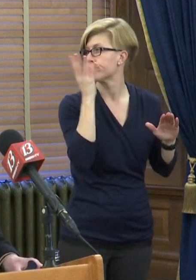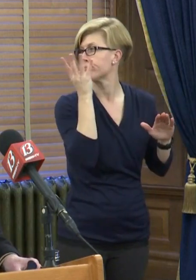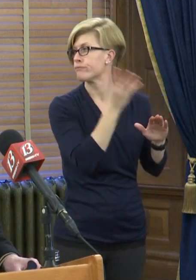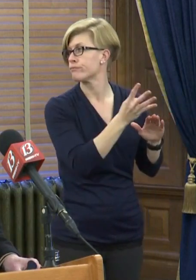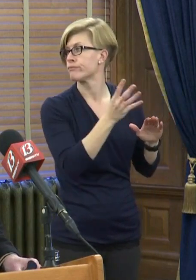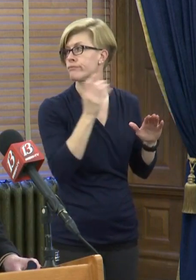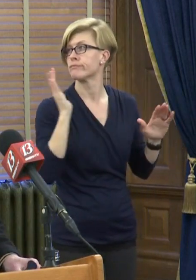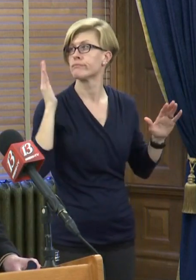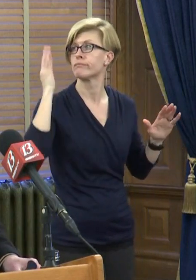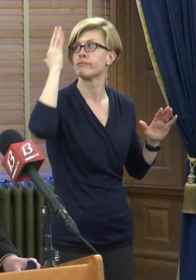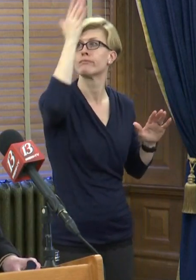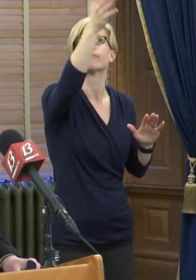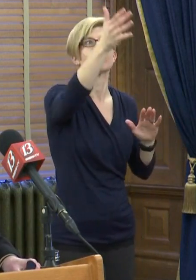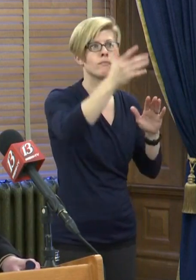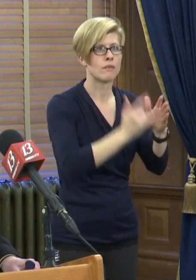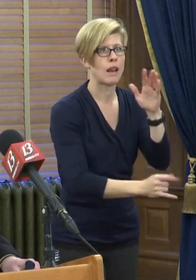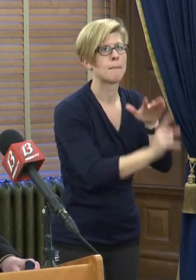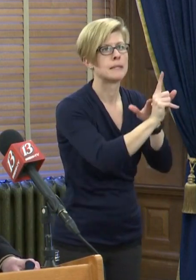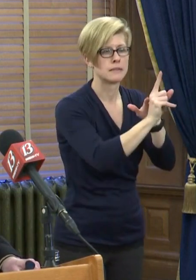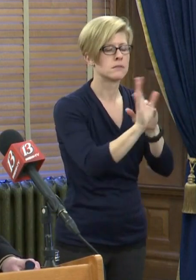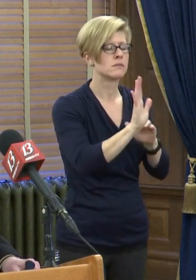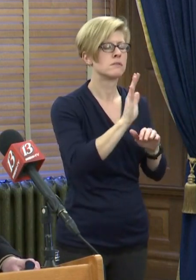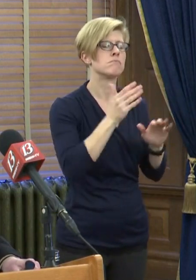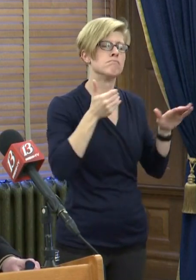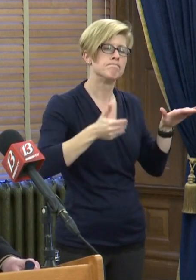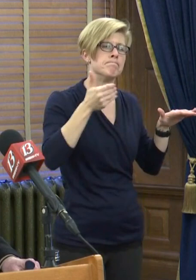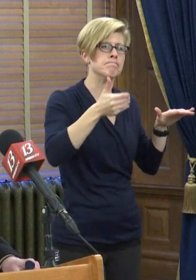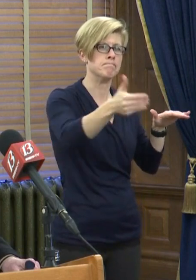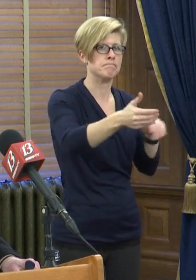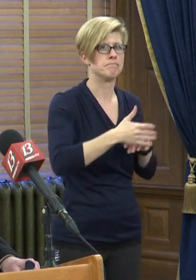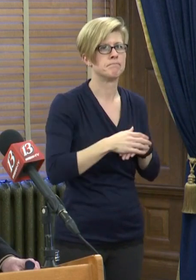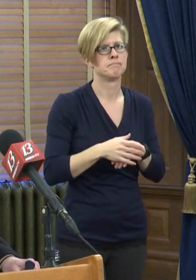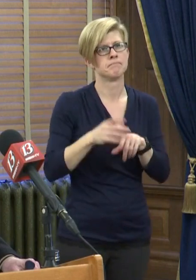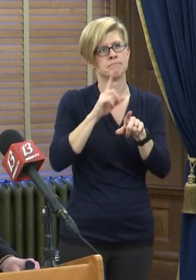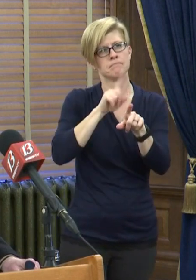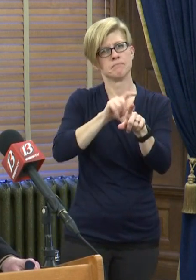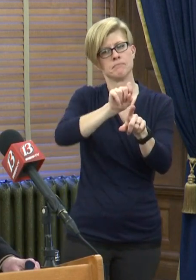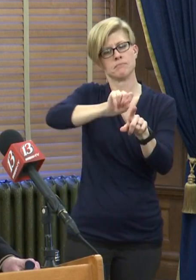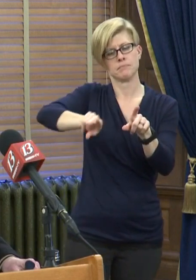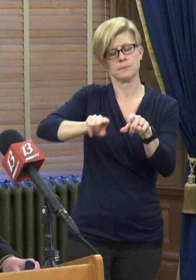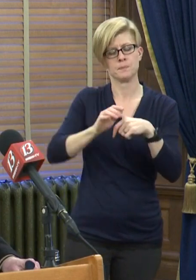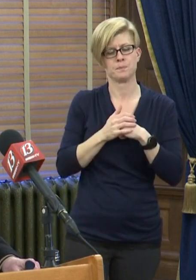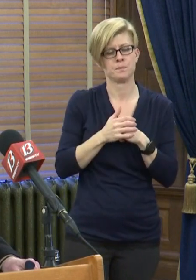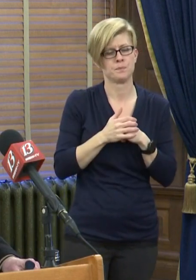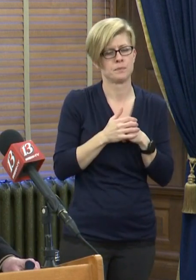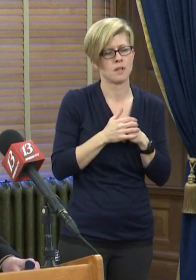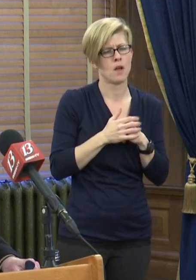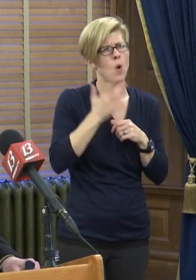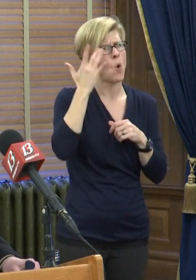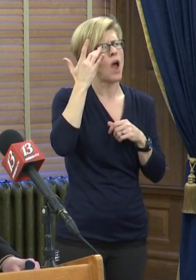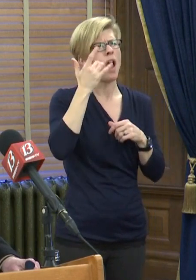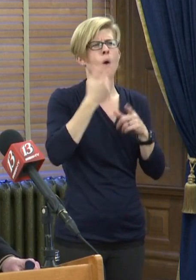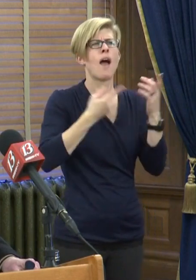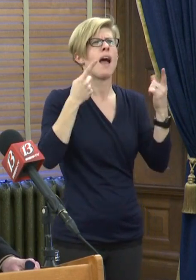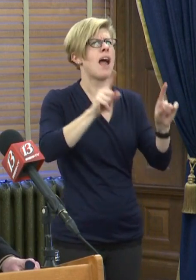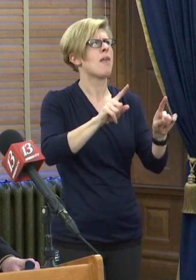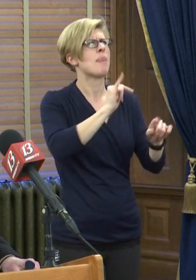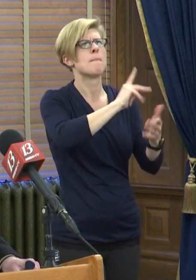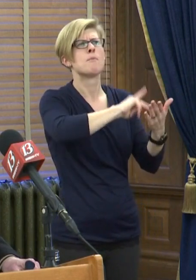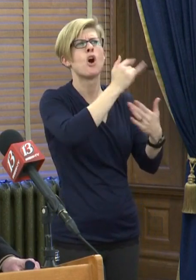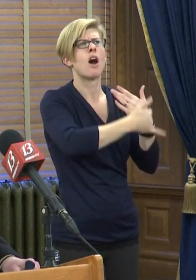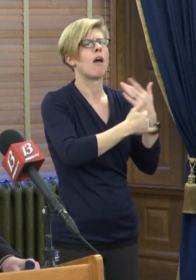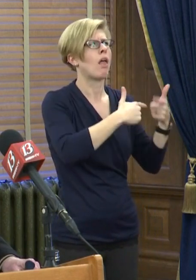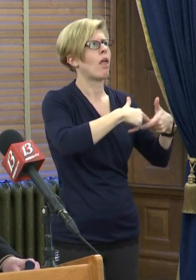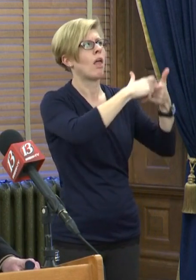anything to maintain it. Governor, to get back to what happened and why this project was stopped, I have heard